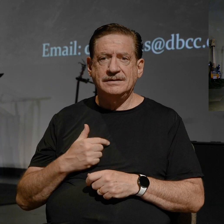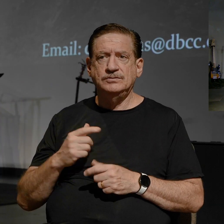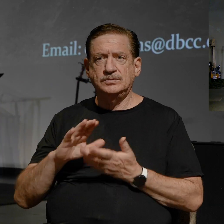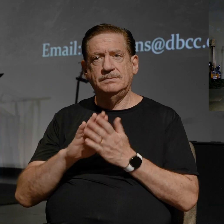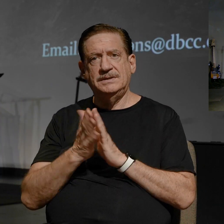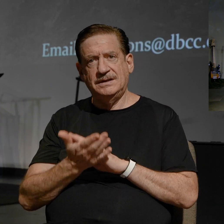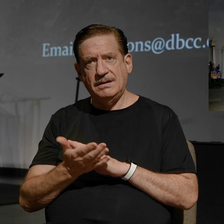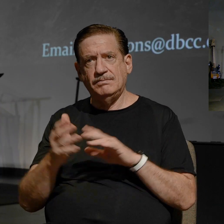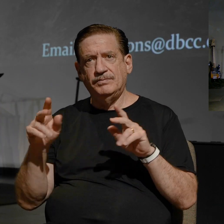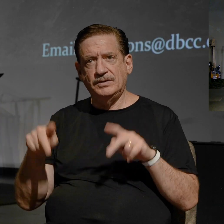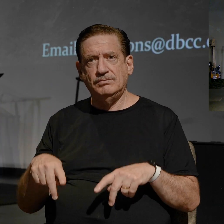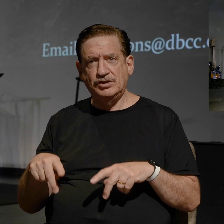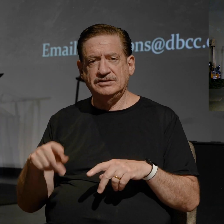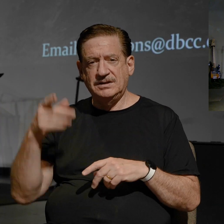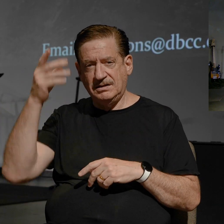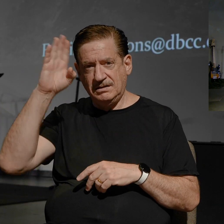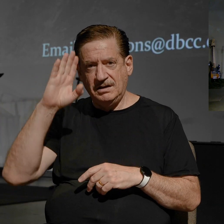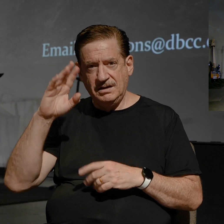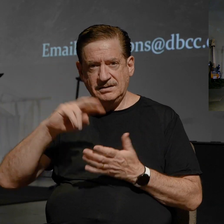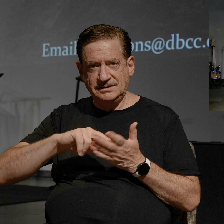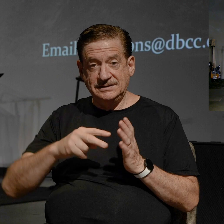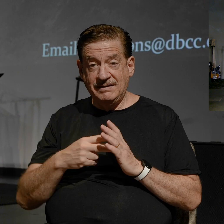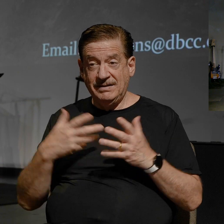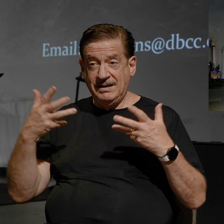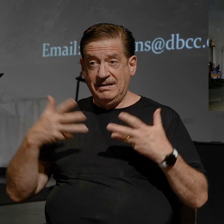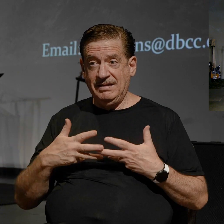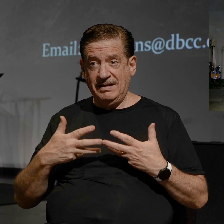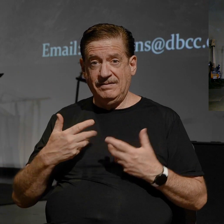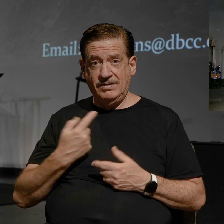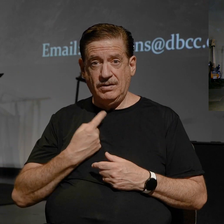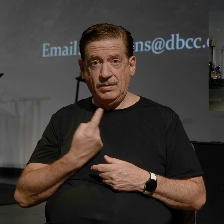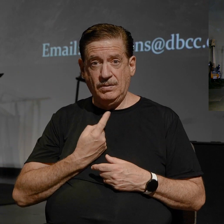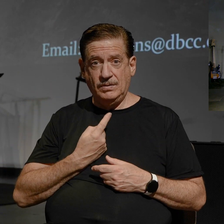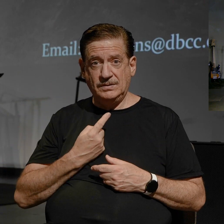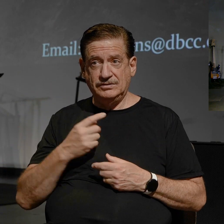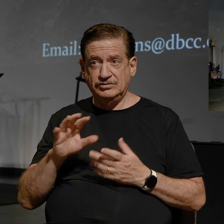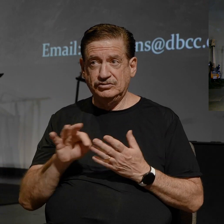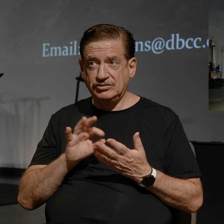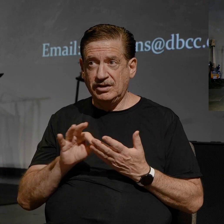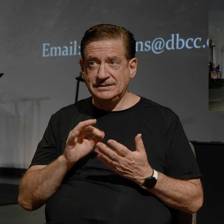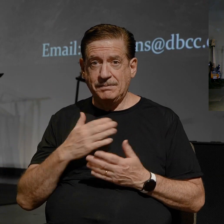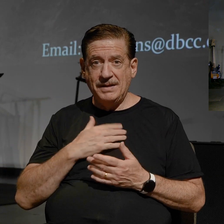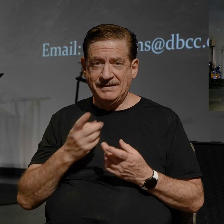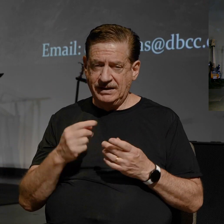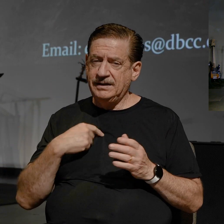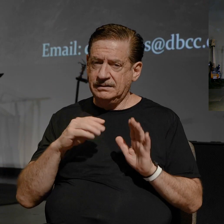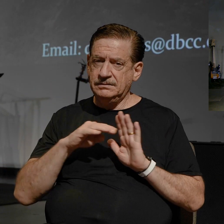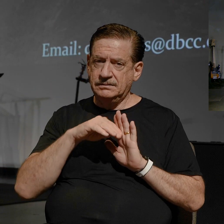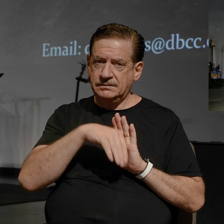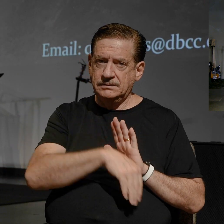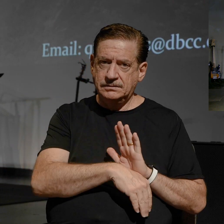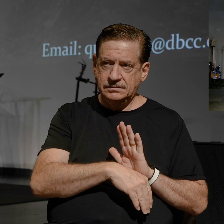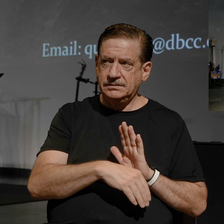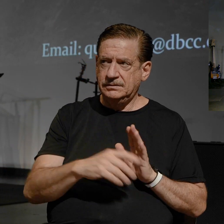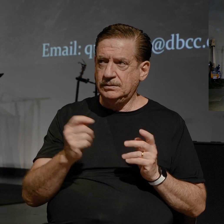be the person that God intended me to be, when I'm left to my own choices and own devices, I can go south pretty quick.